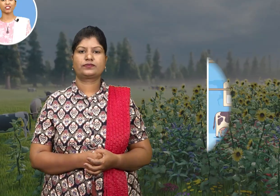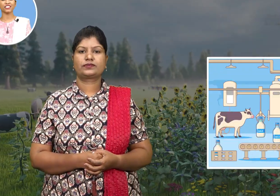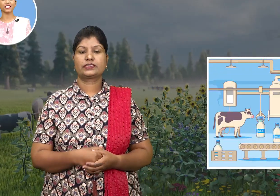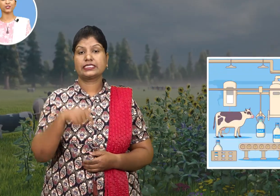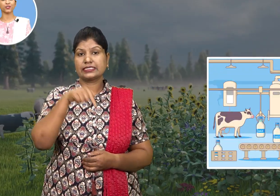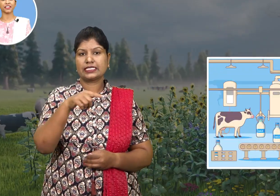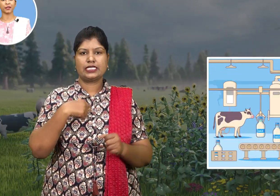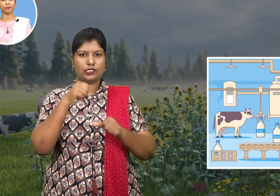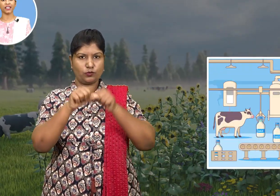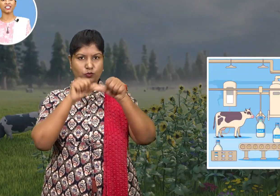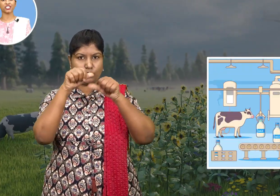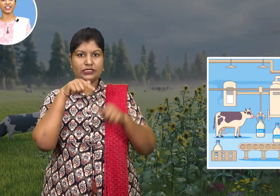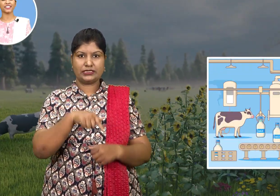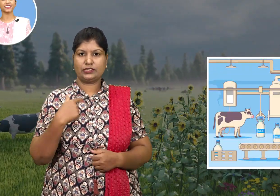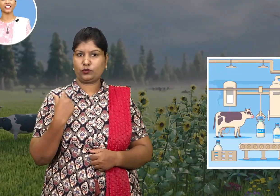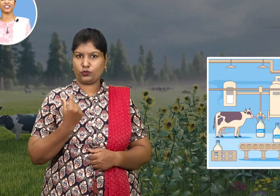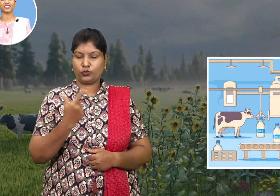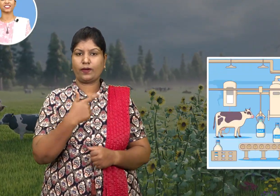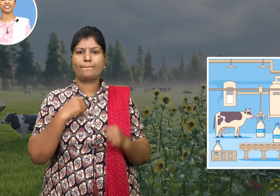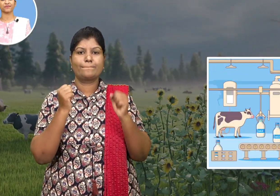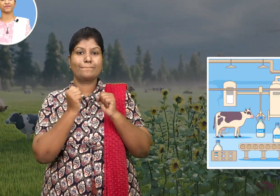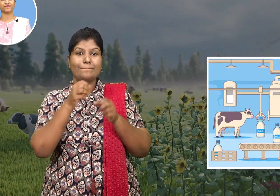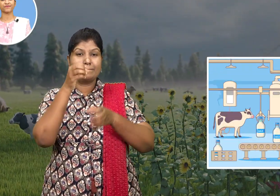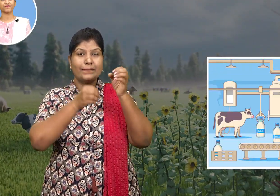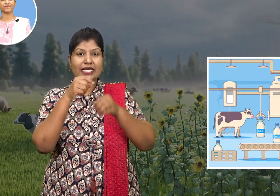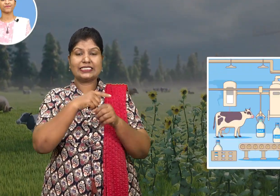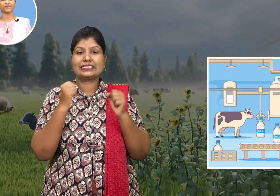This process is used in milk chilling centers.